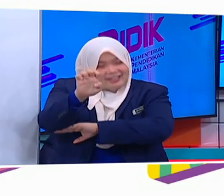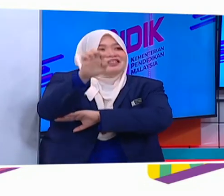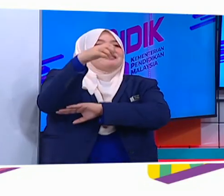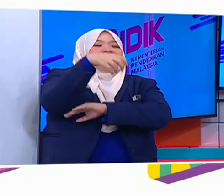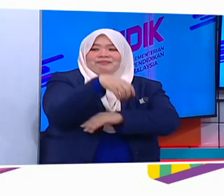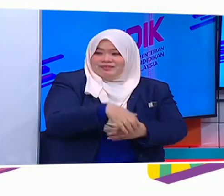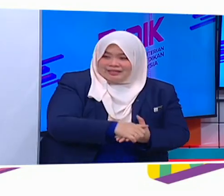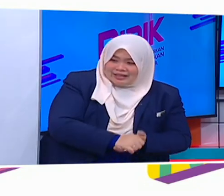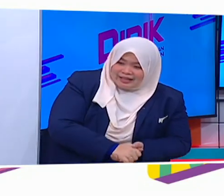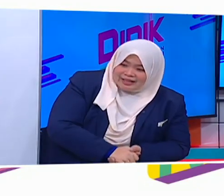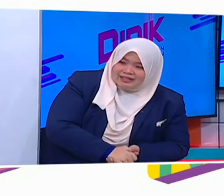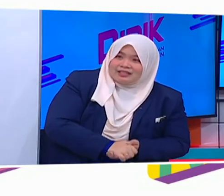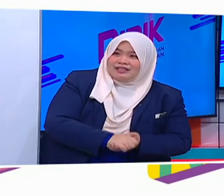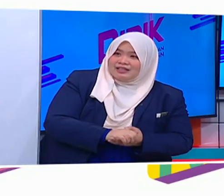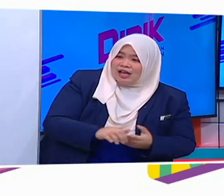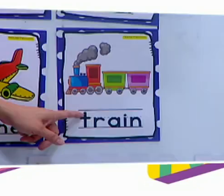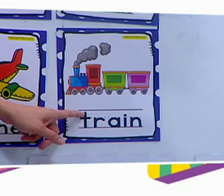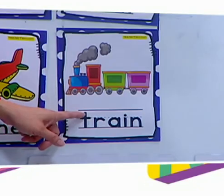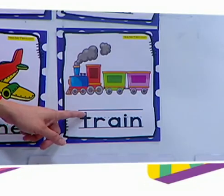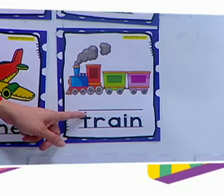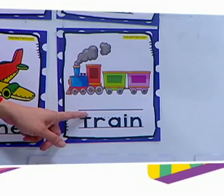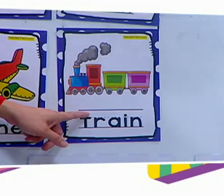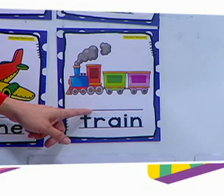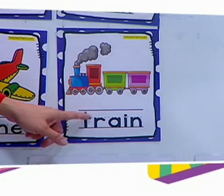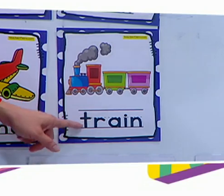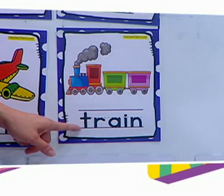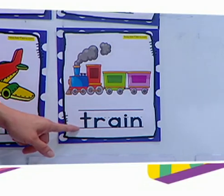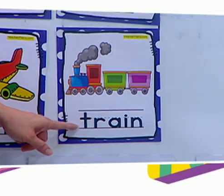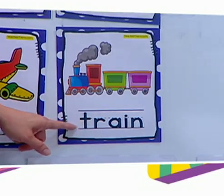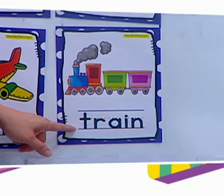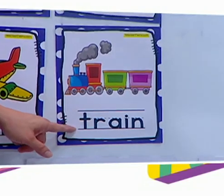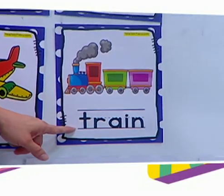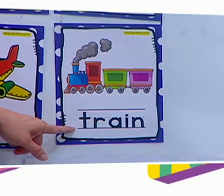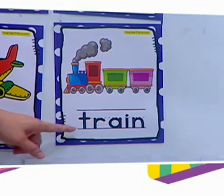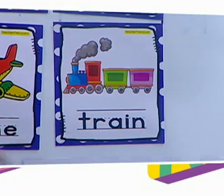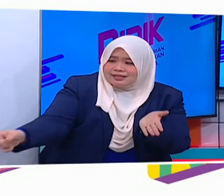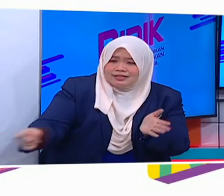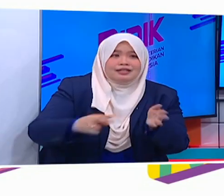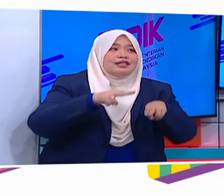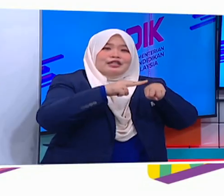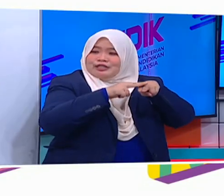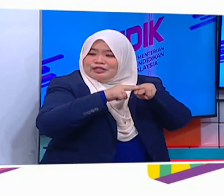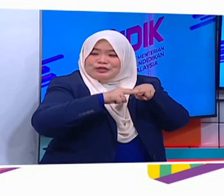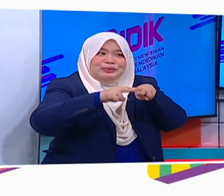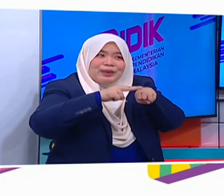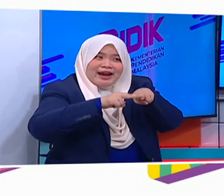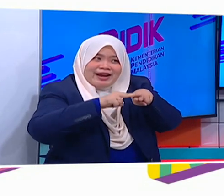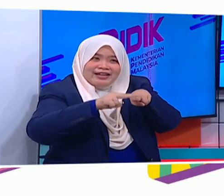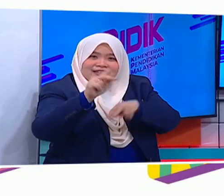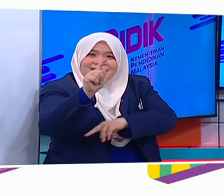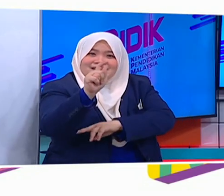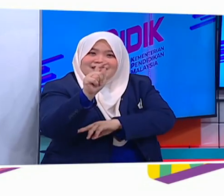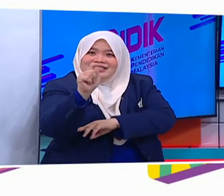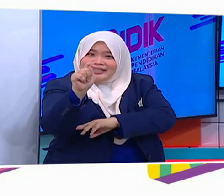P-L-E-N-E. Okay. This one. What is this?